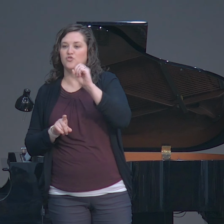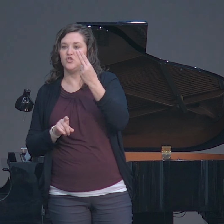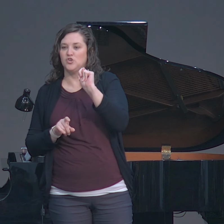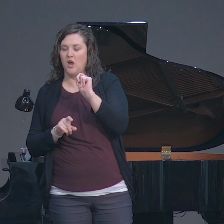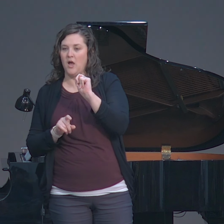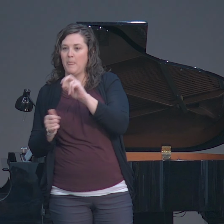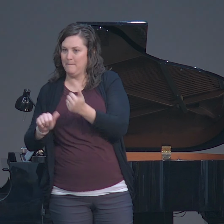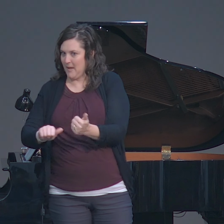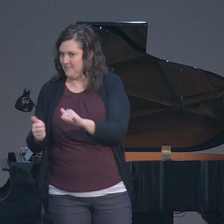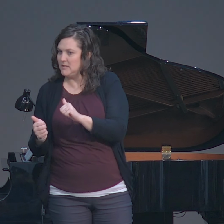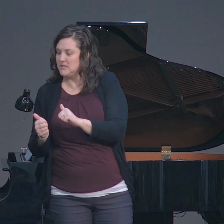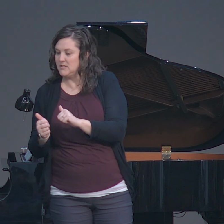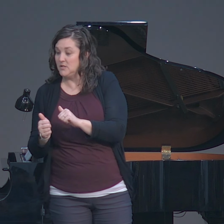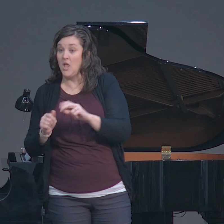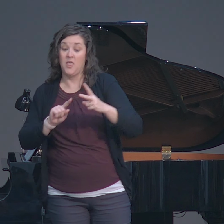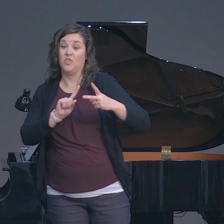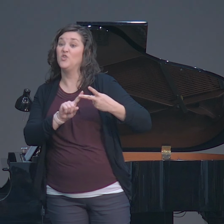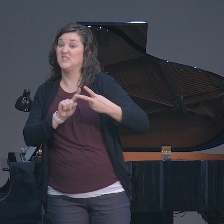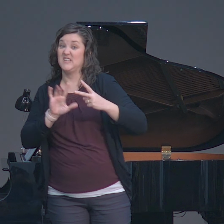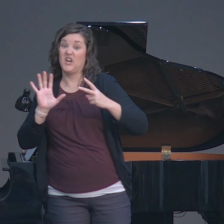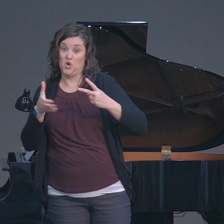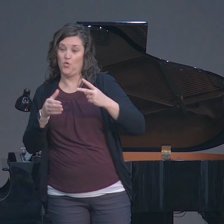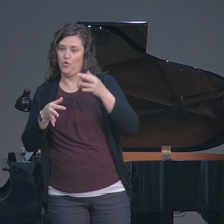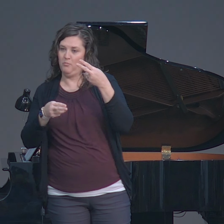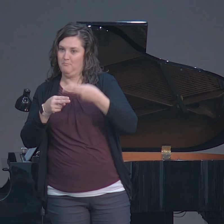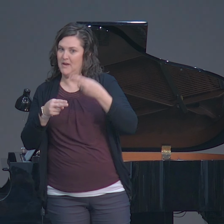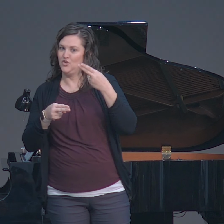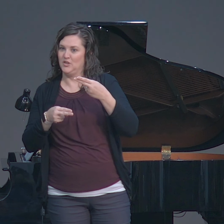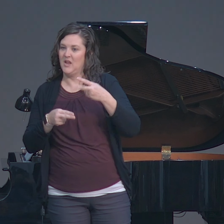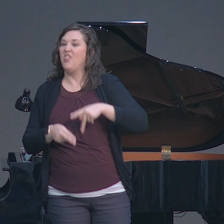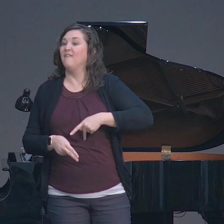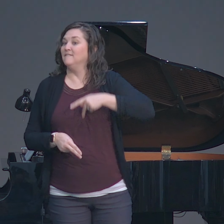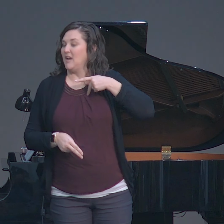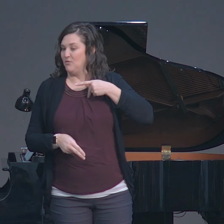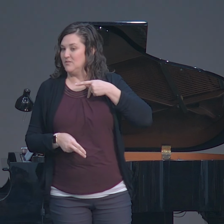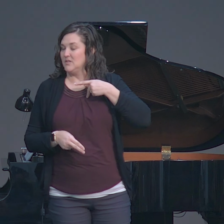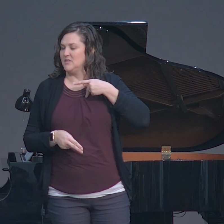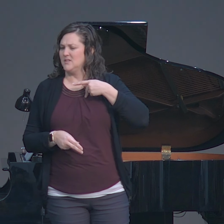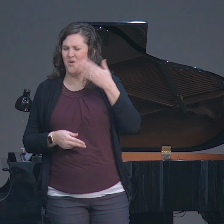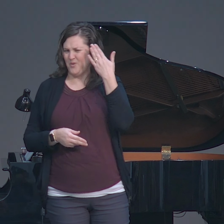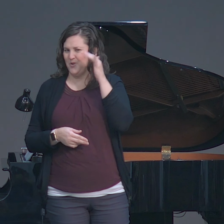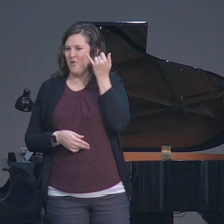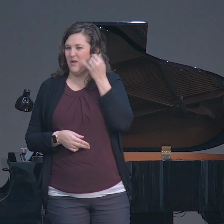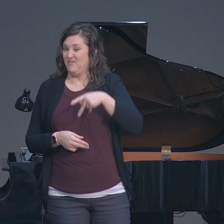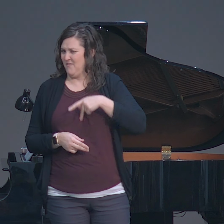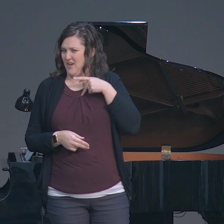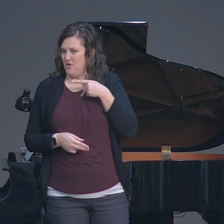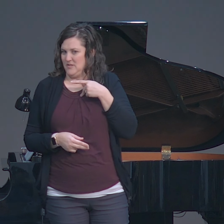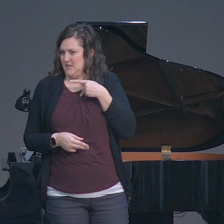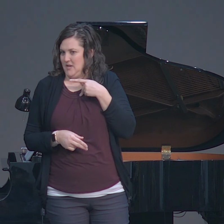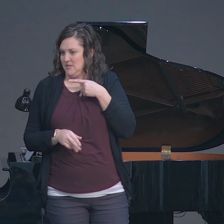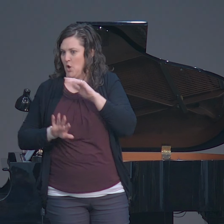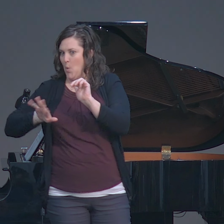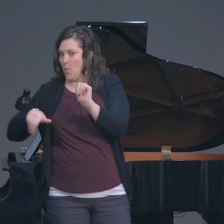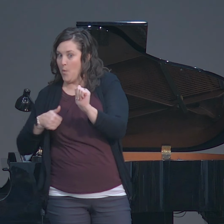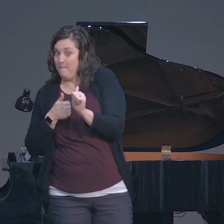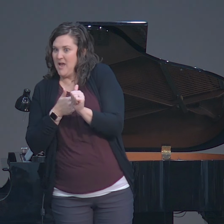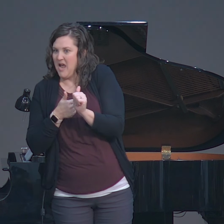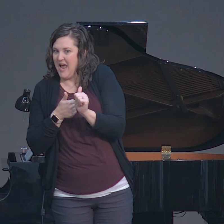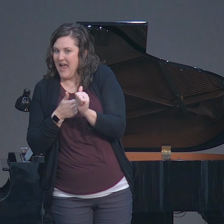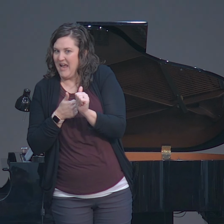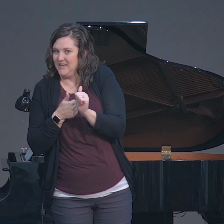group mentioned here, and that's the Pharisees. Now, we don't really know if the Pharisees had anything to do with the asking